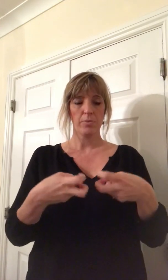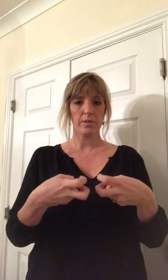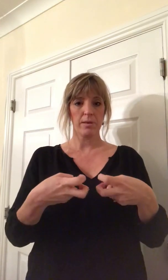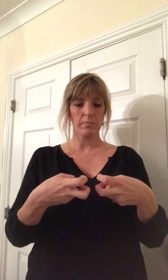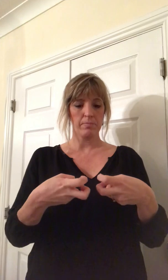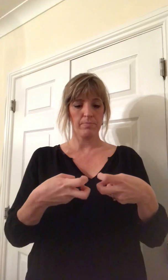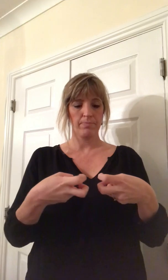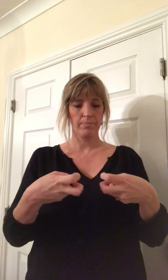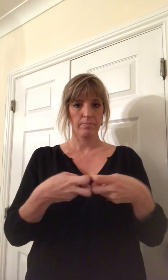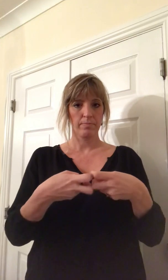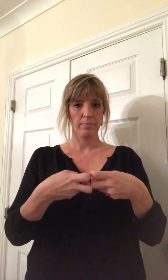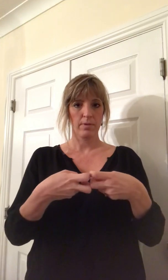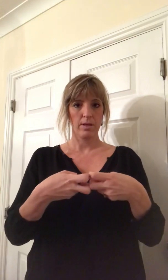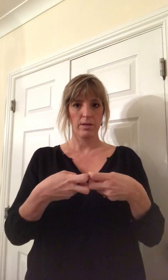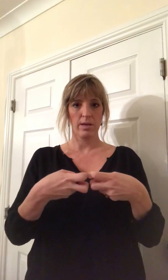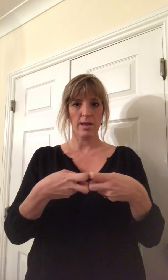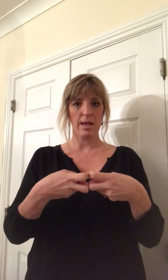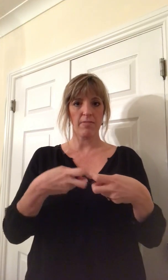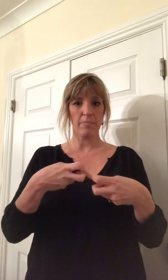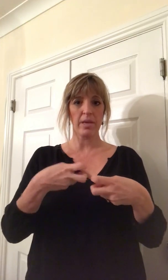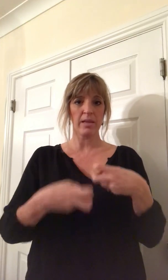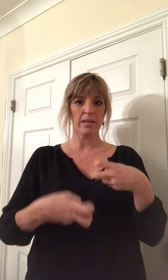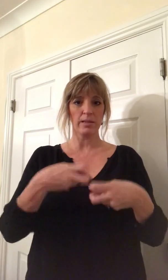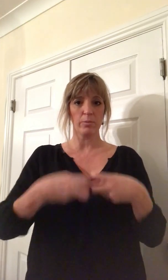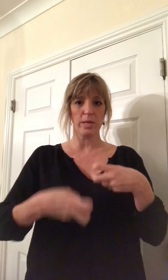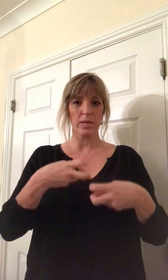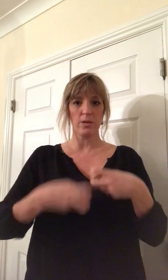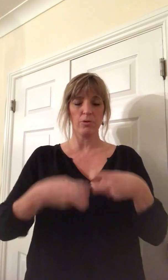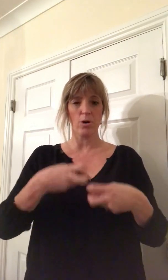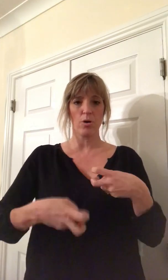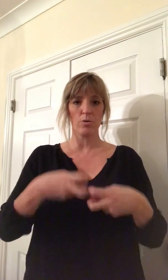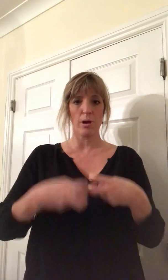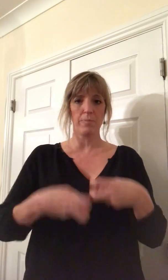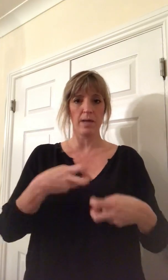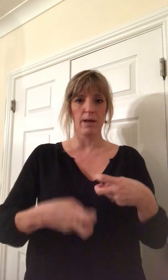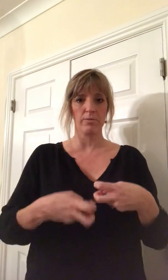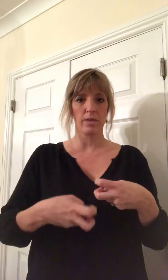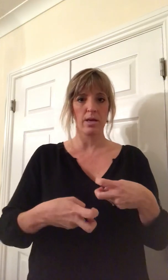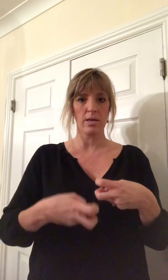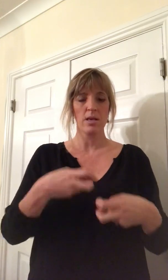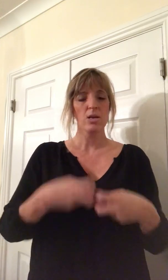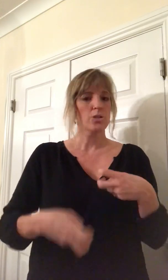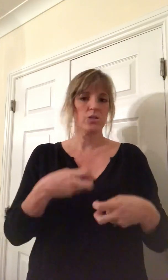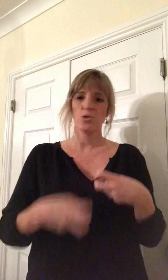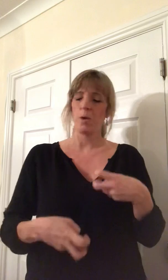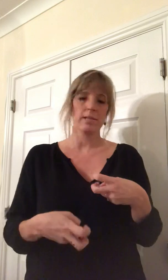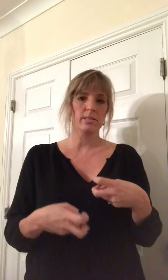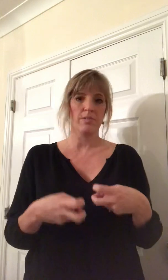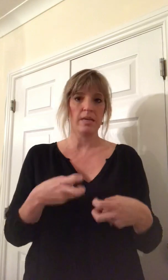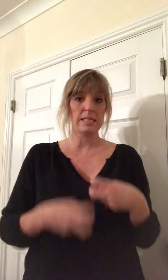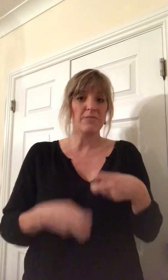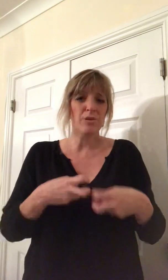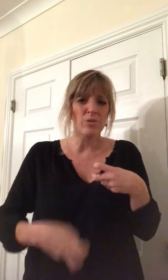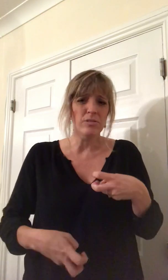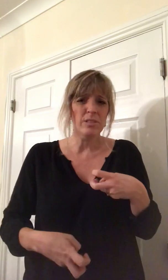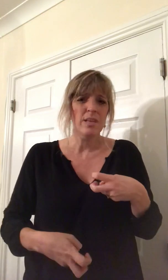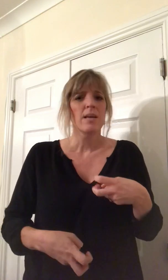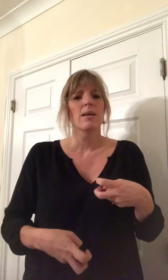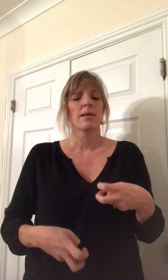put them, you kind of have them hitting a little bit and you go up and down, okay? Just twice is fine. Difficult.